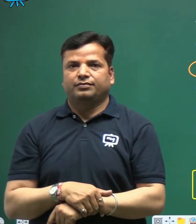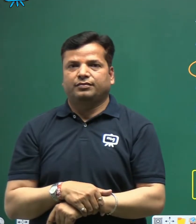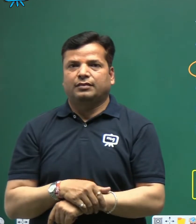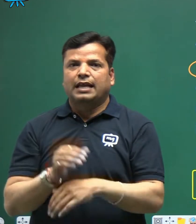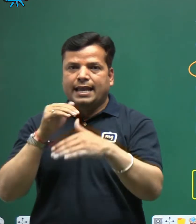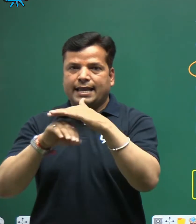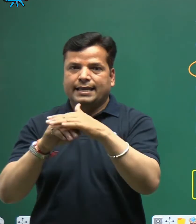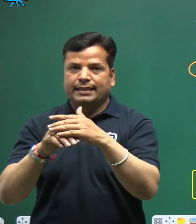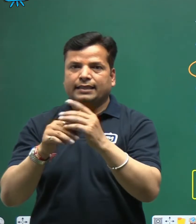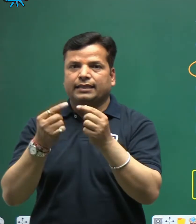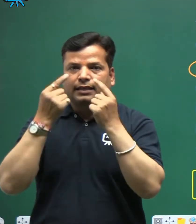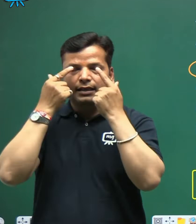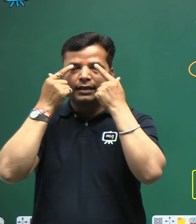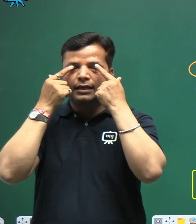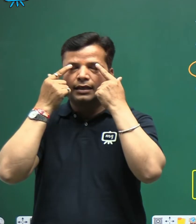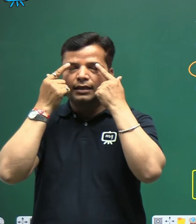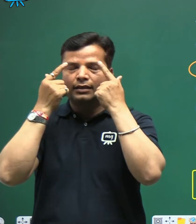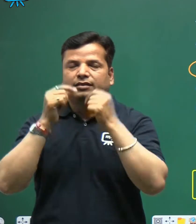in the eyes.